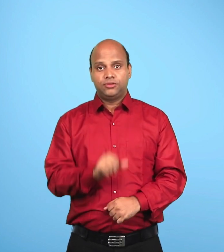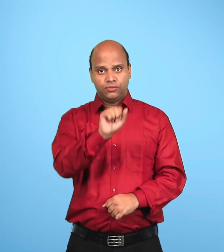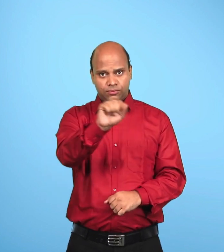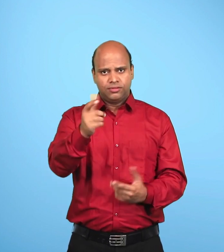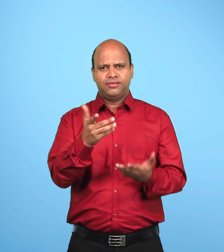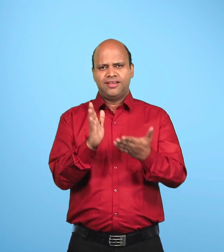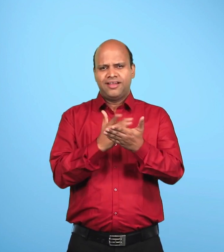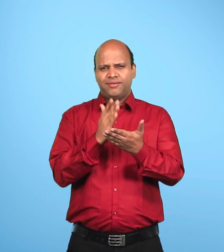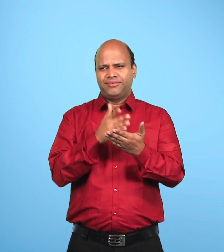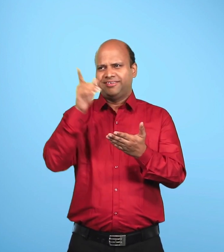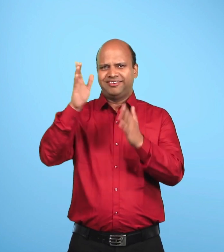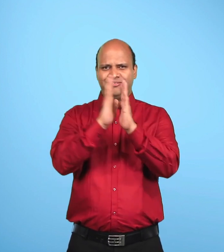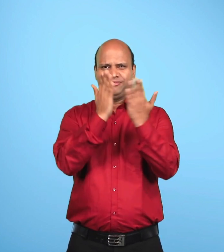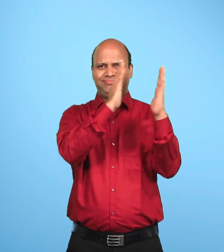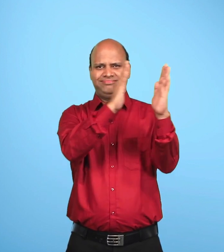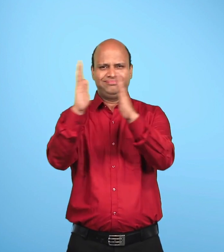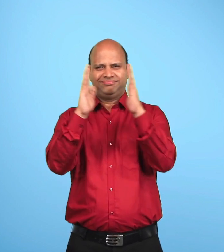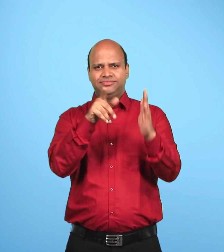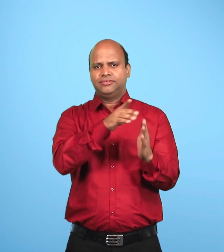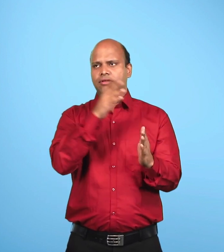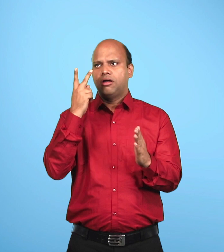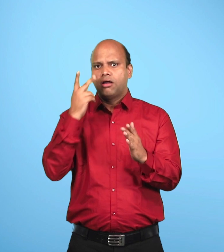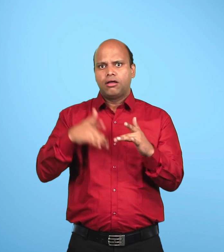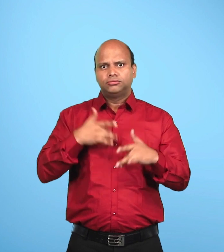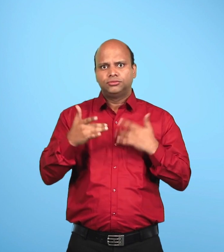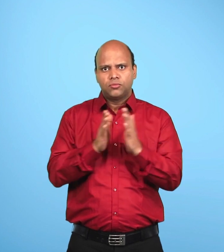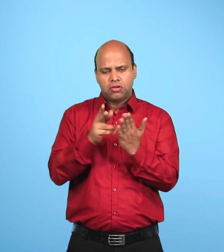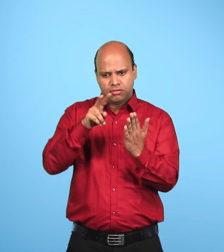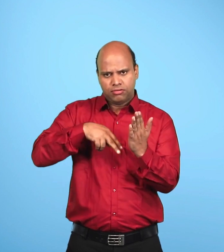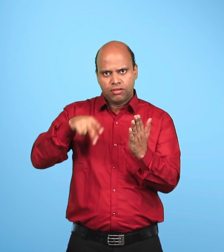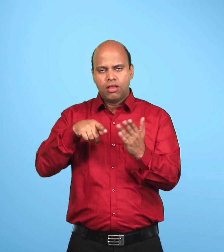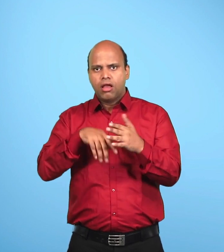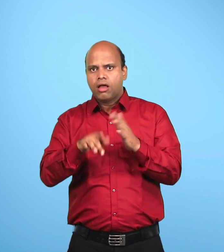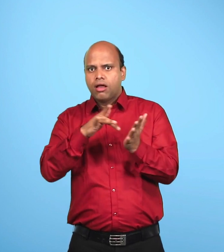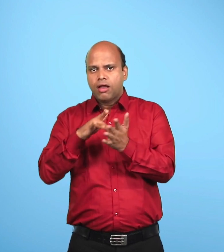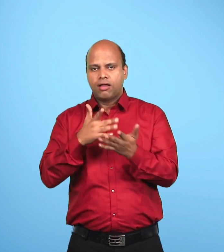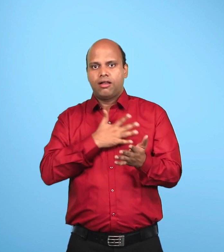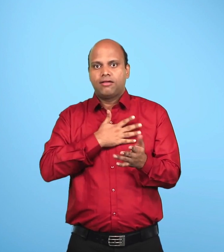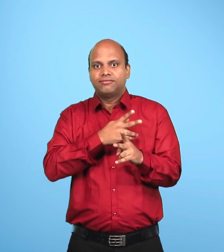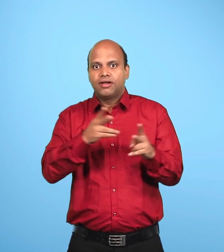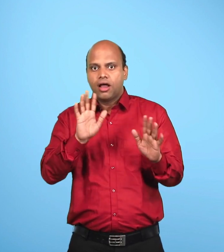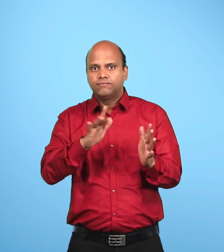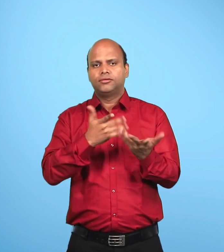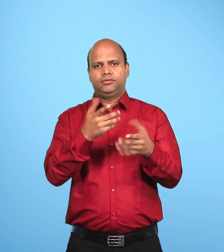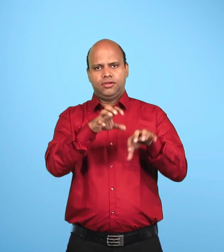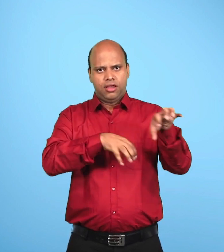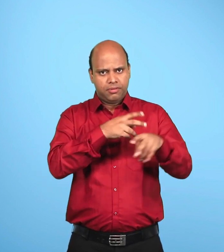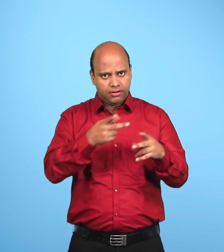to find more examples to fill the tables. You can also consult many interesting books in libraries